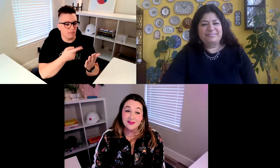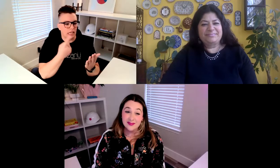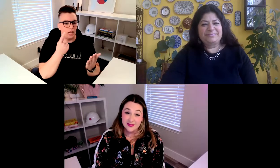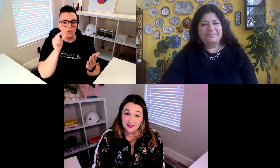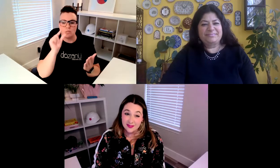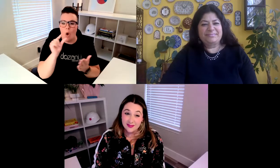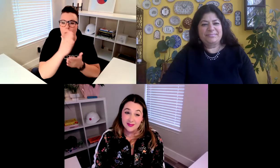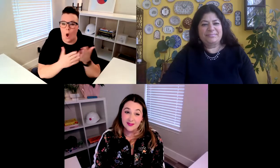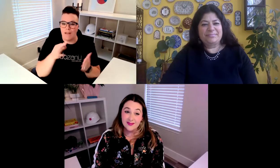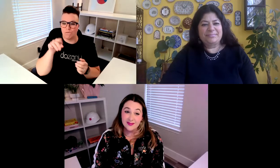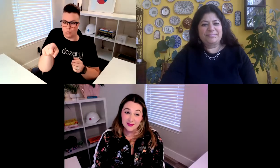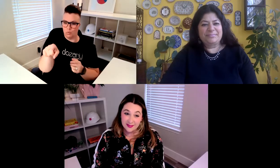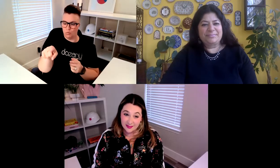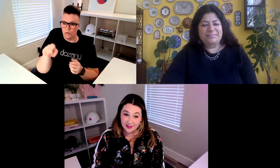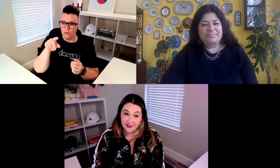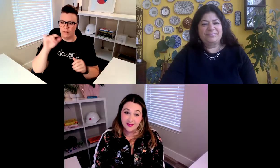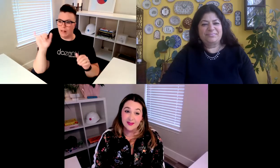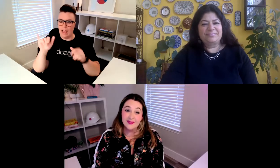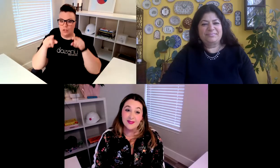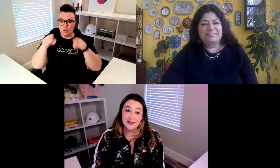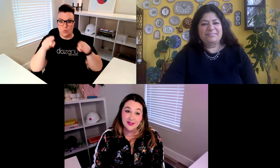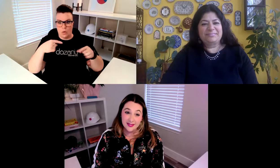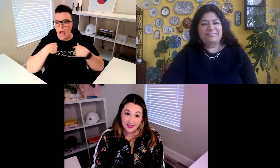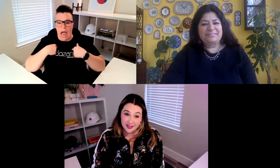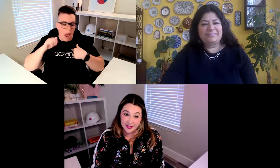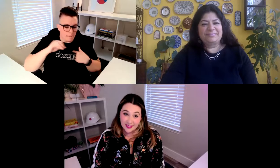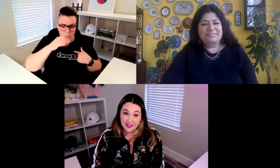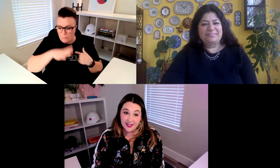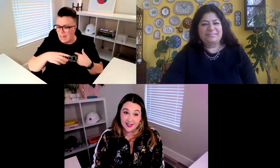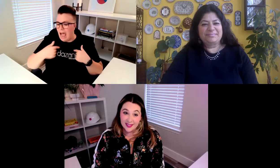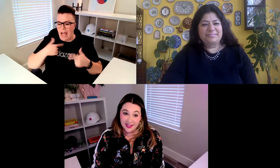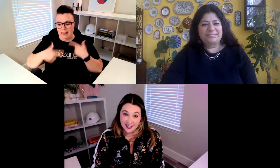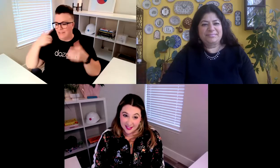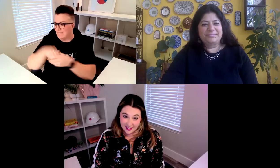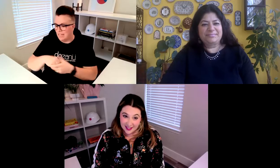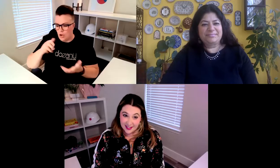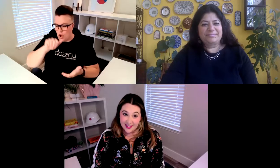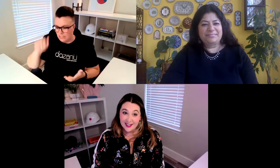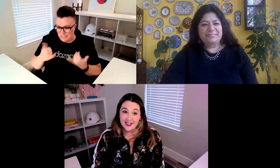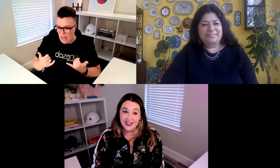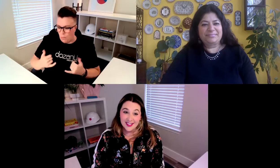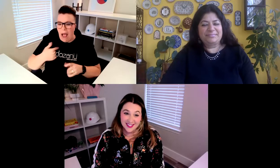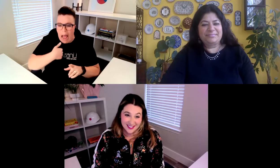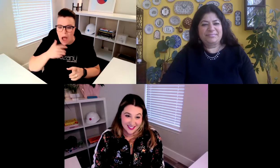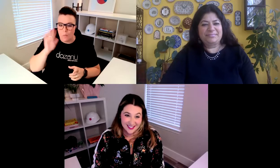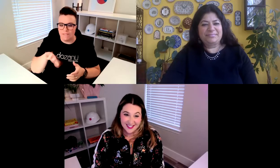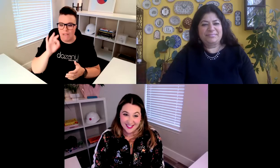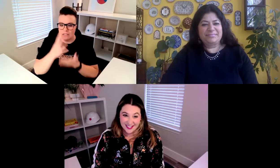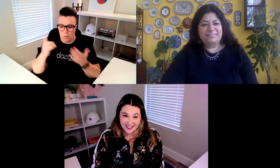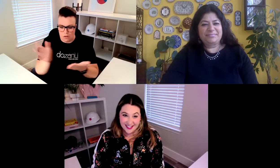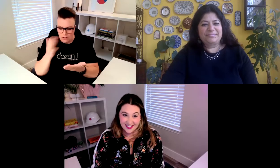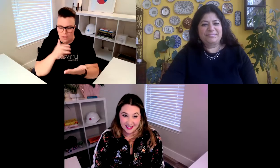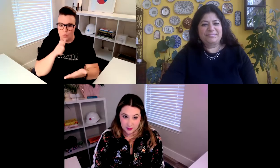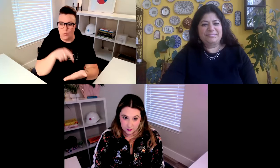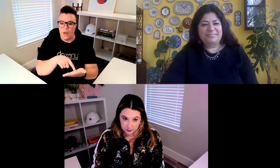see within those pages a small part of self within the stories. You'll say, I'm a woman. I've lived in this, you